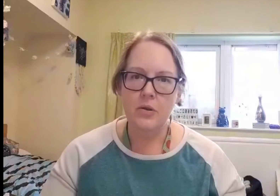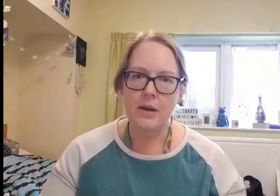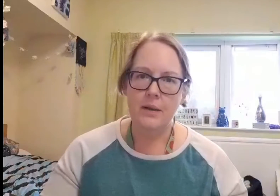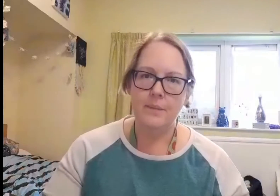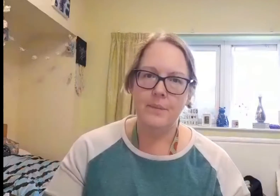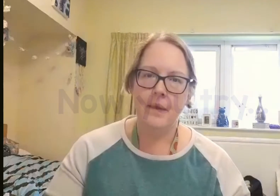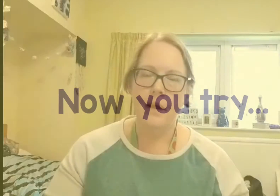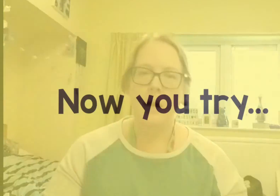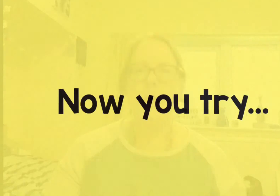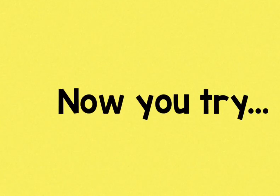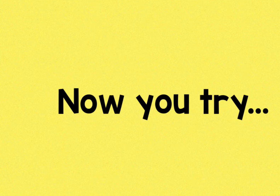try.